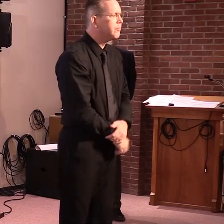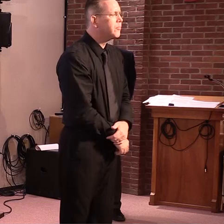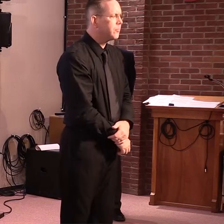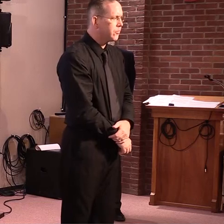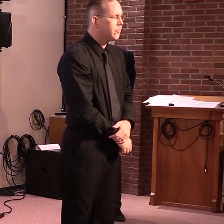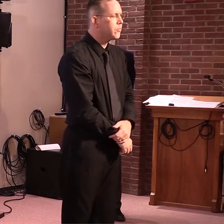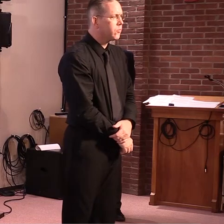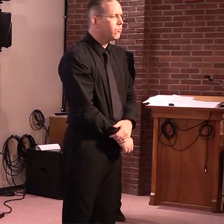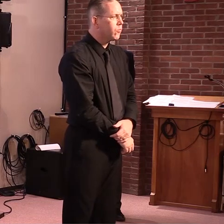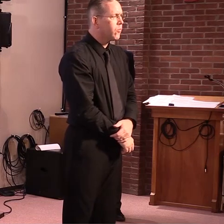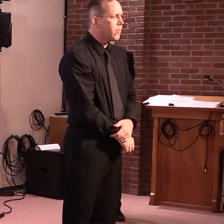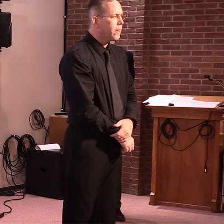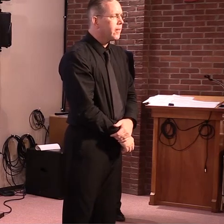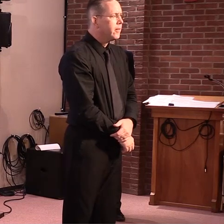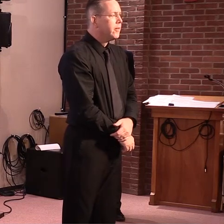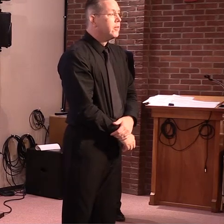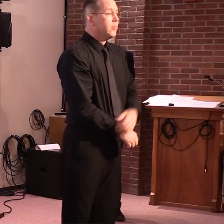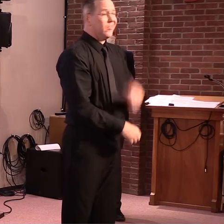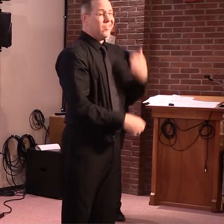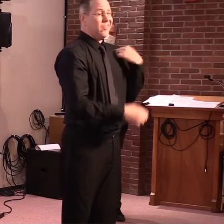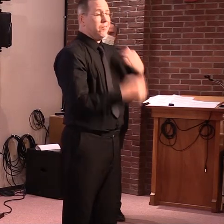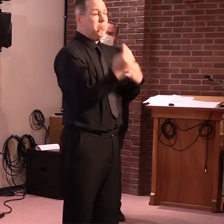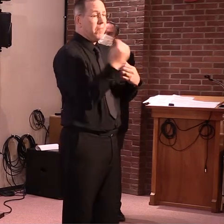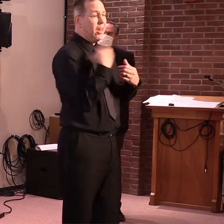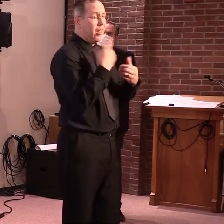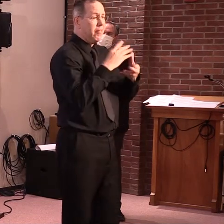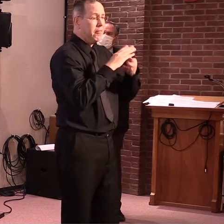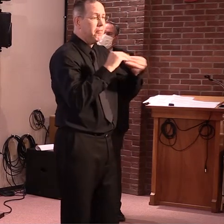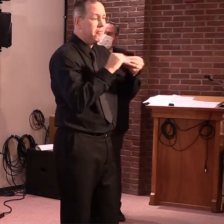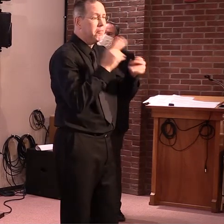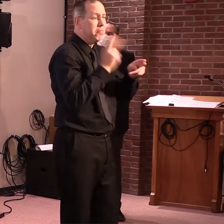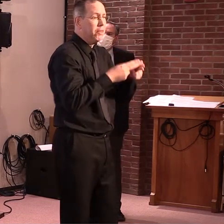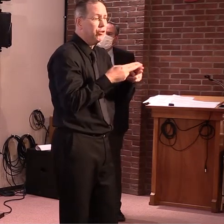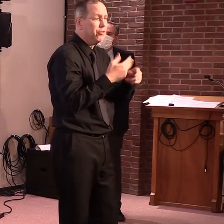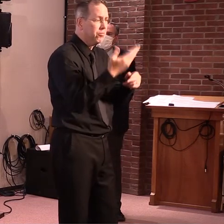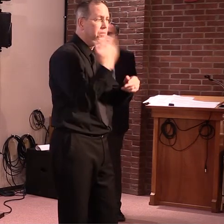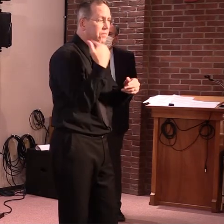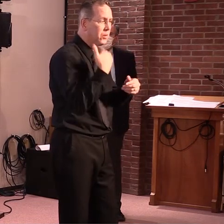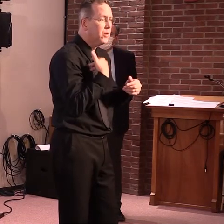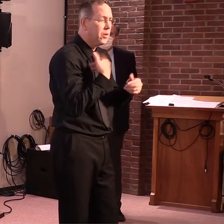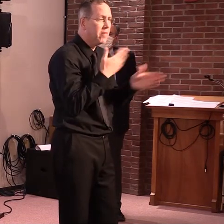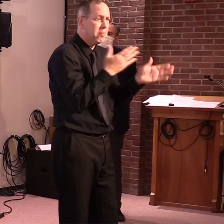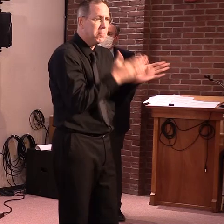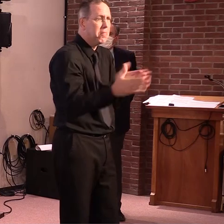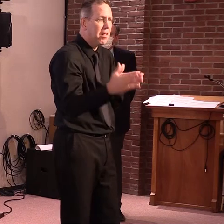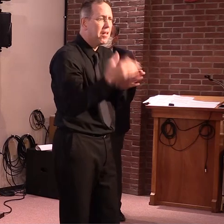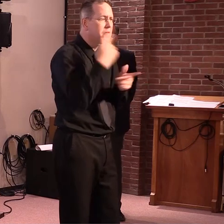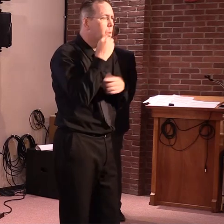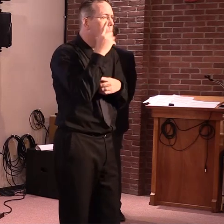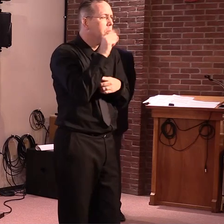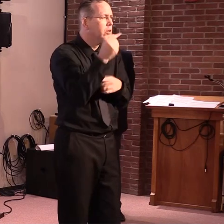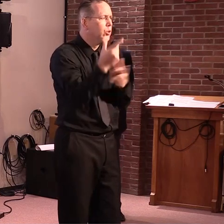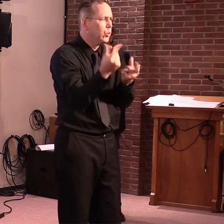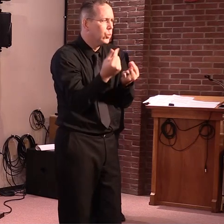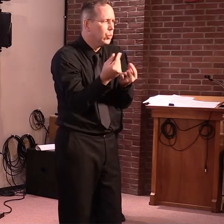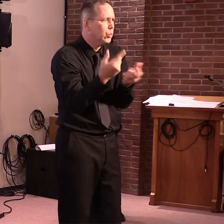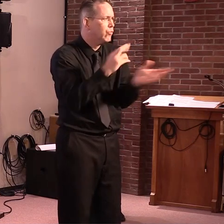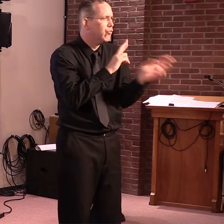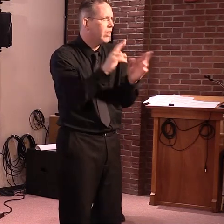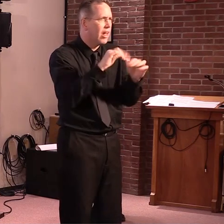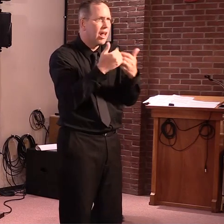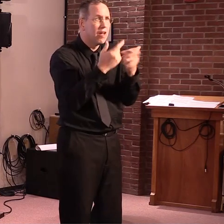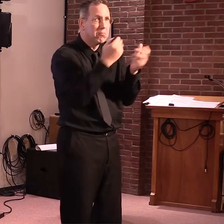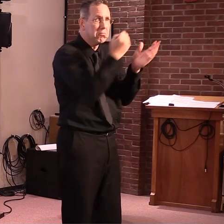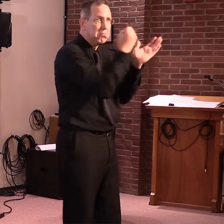to internalize and get approval for a housing program. We've done that. We're socializing it now with the